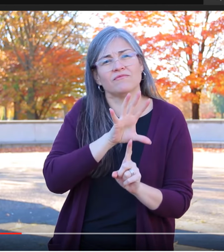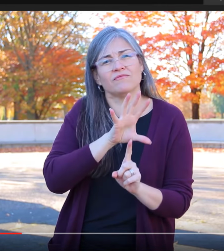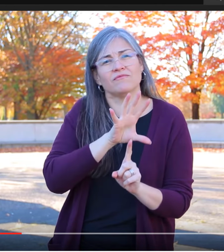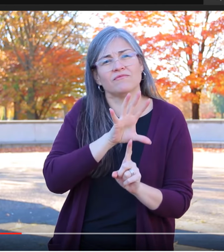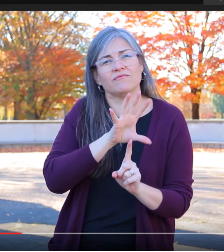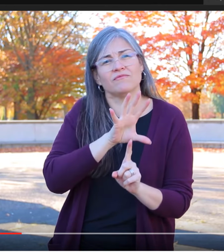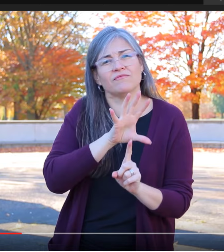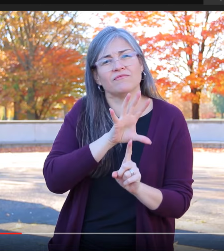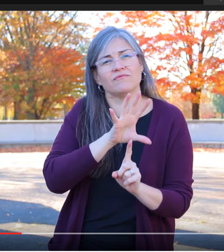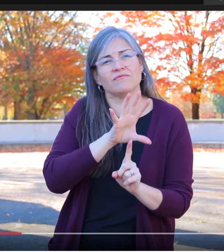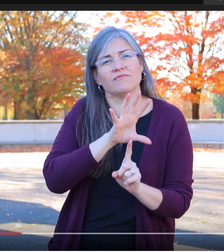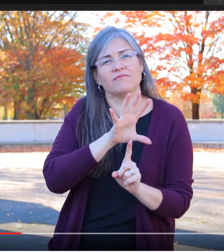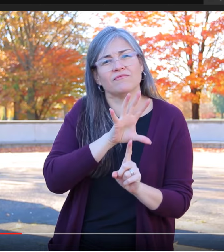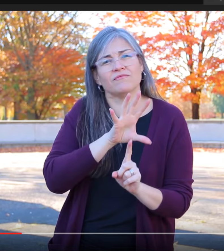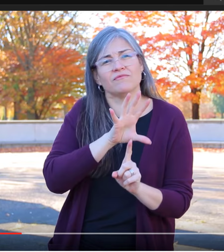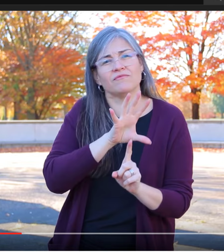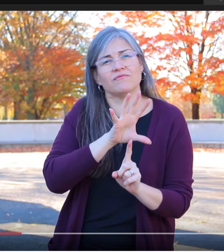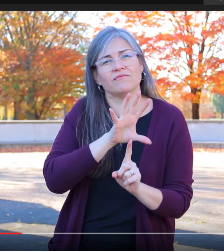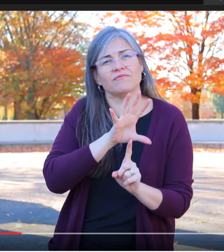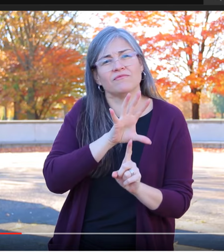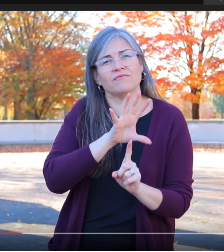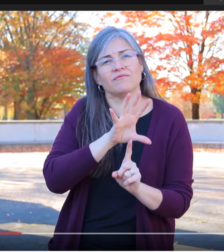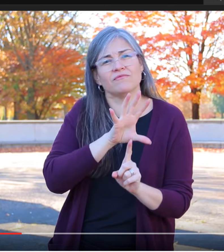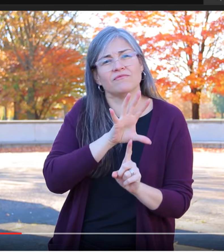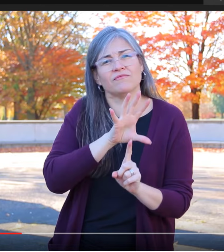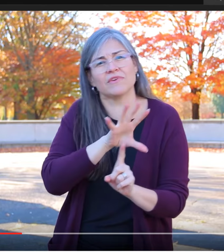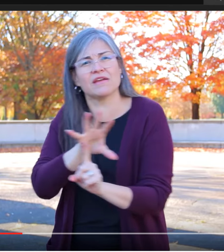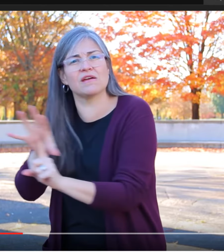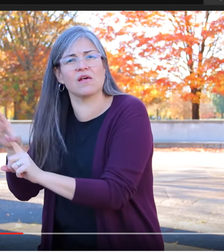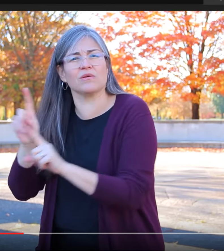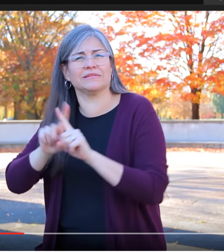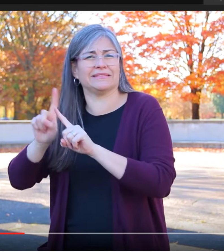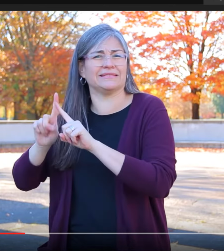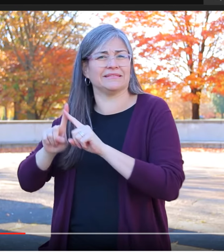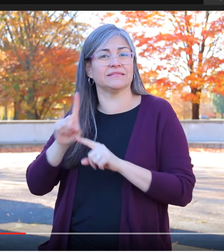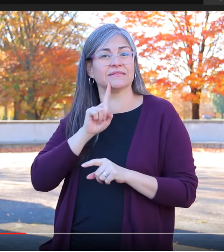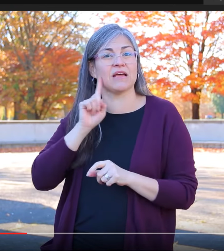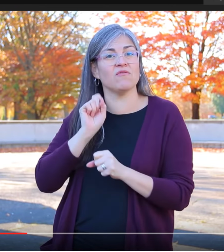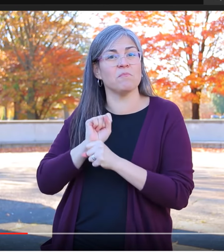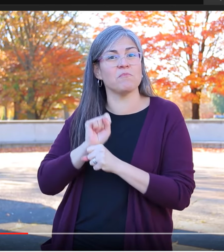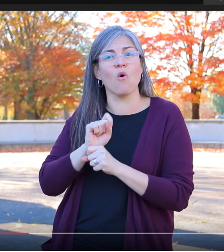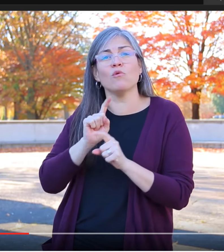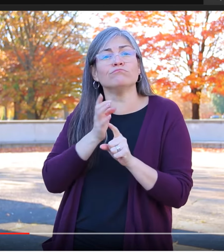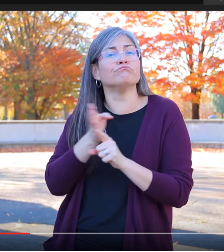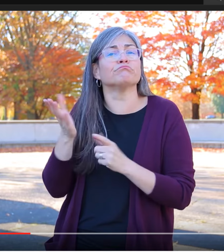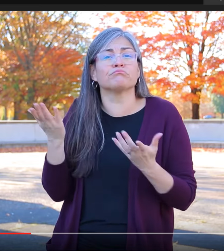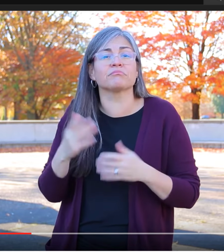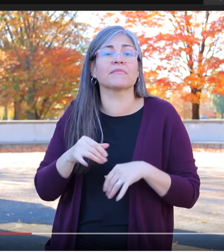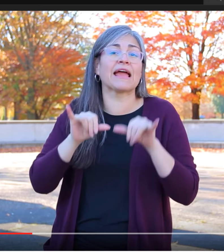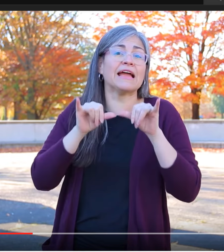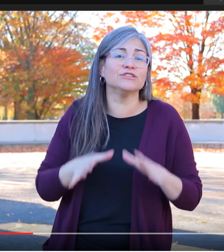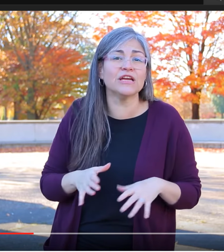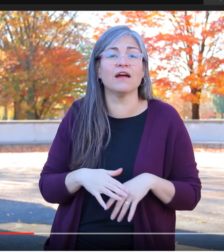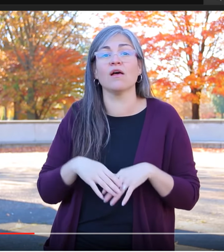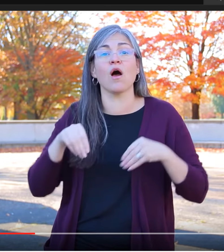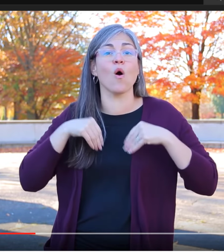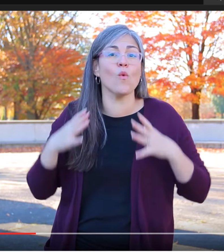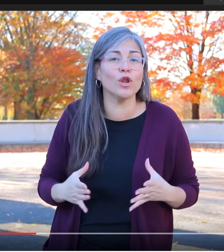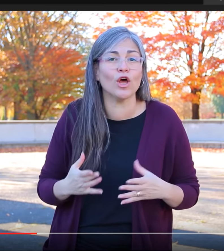A group is going to be videoing different deaf employees, and then